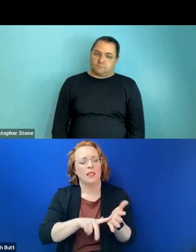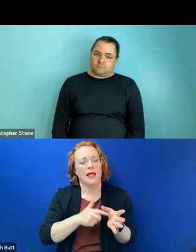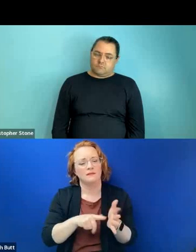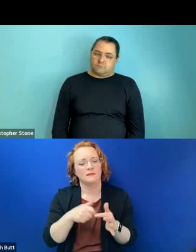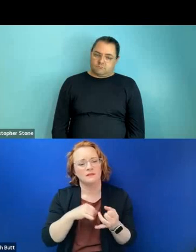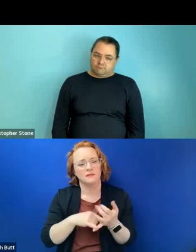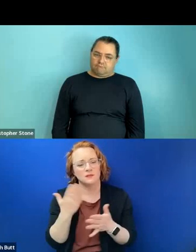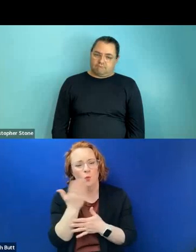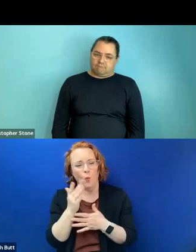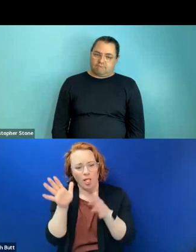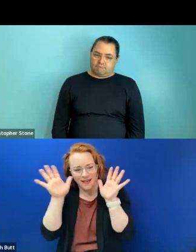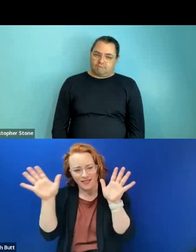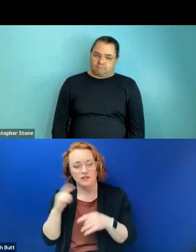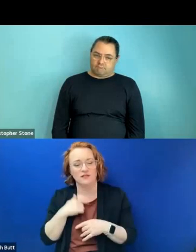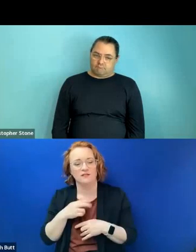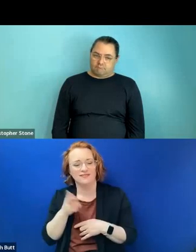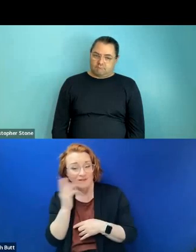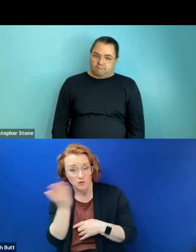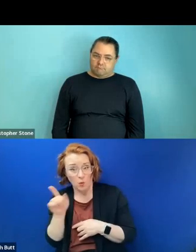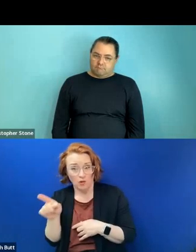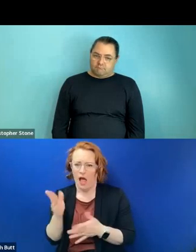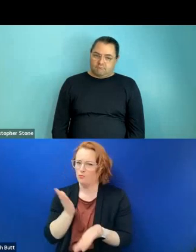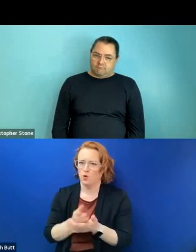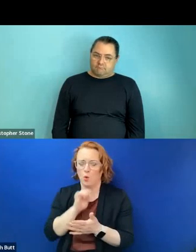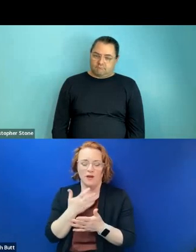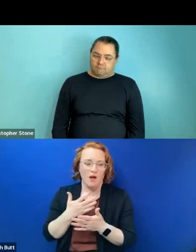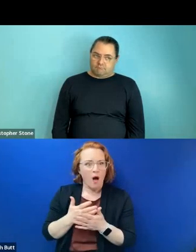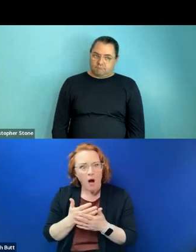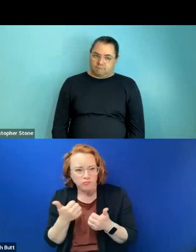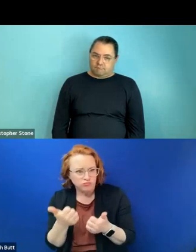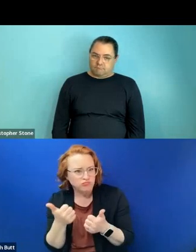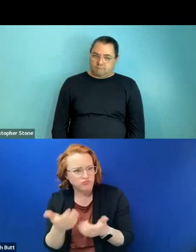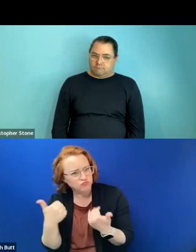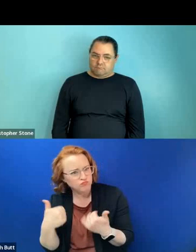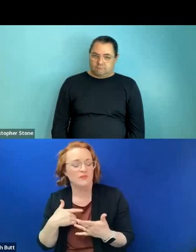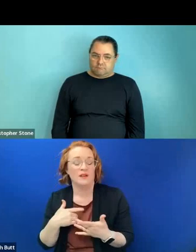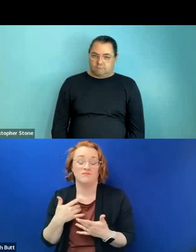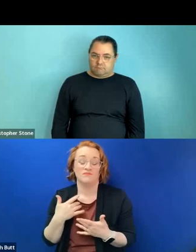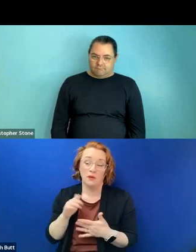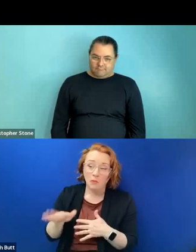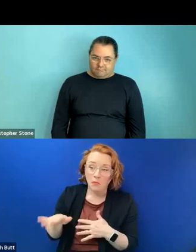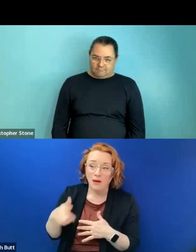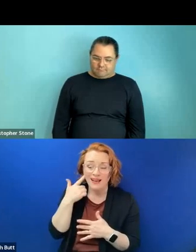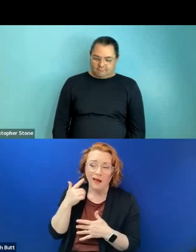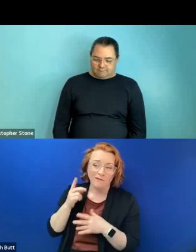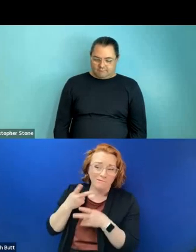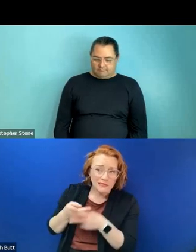I'm sure they would be grateful if somebody rang and said, can I come and have a look?